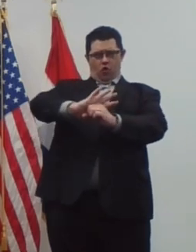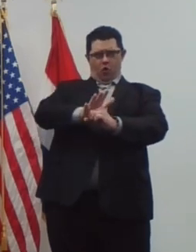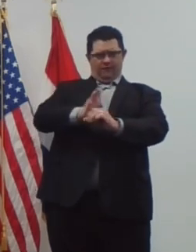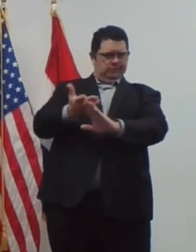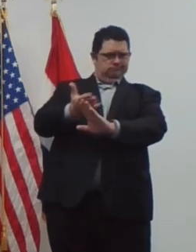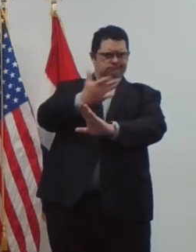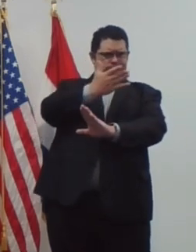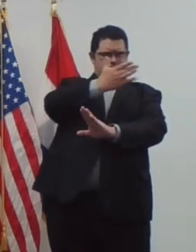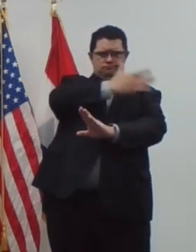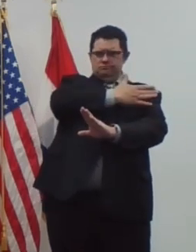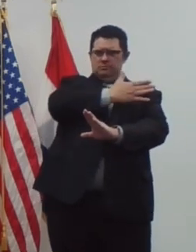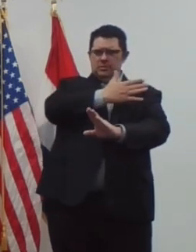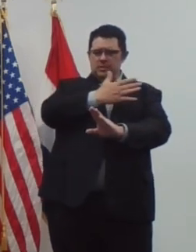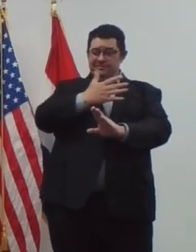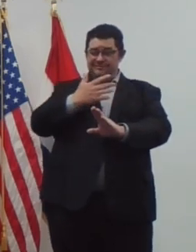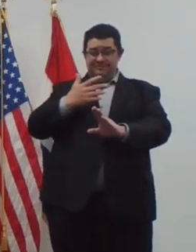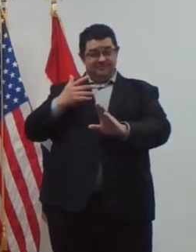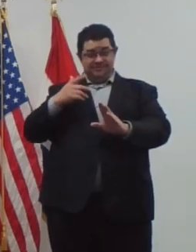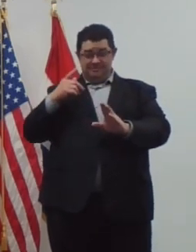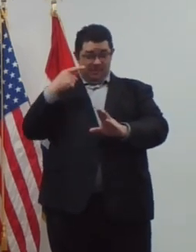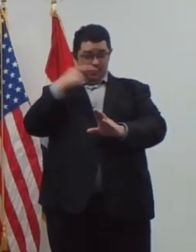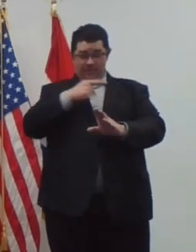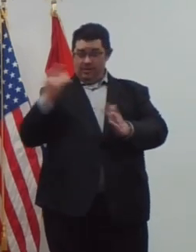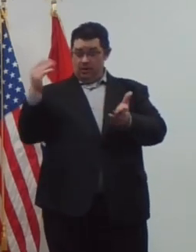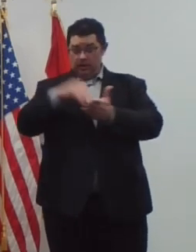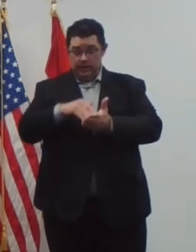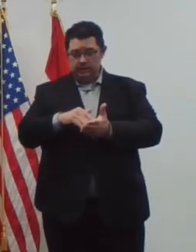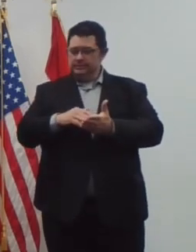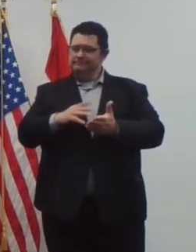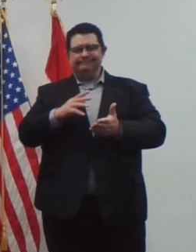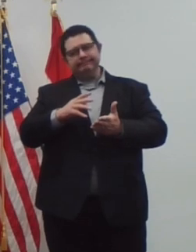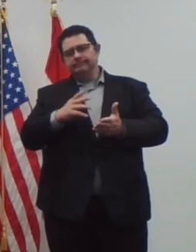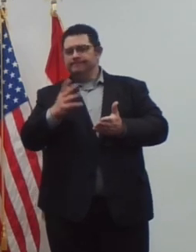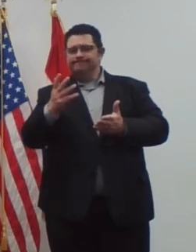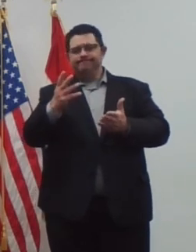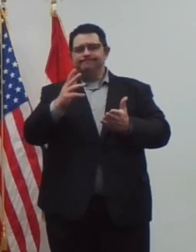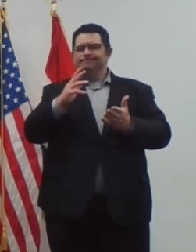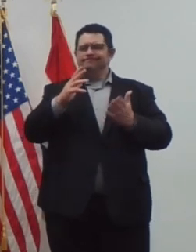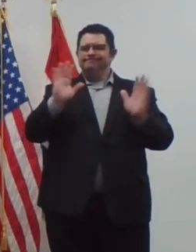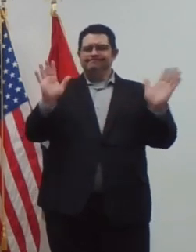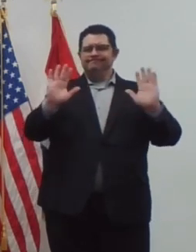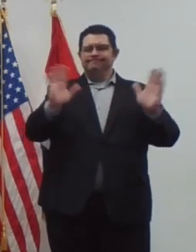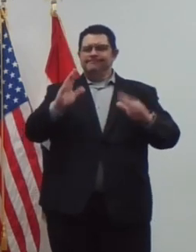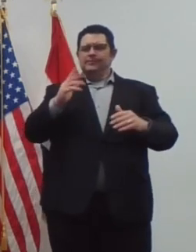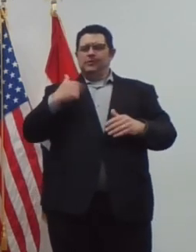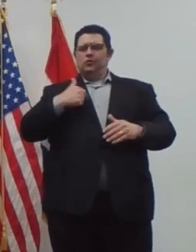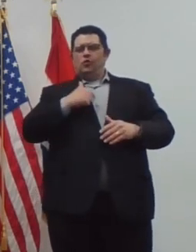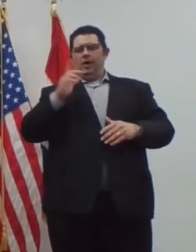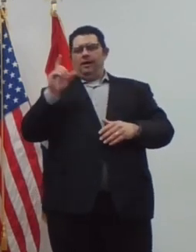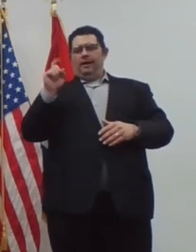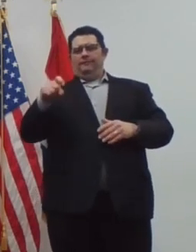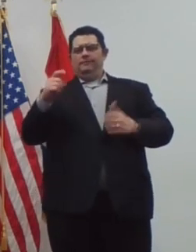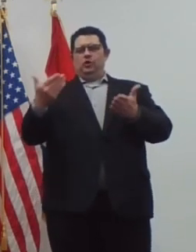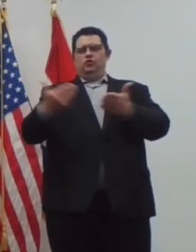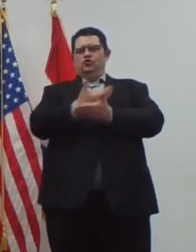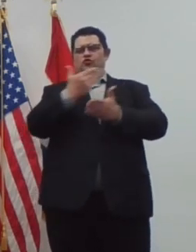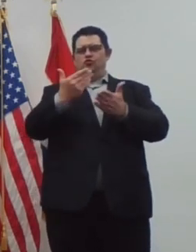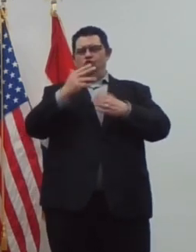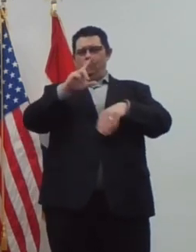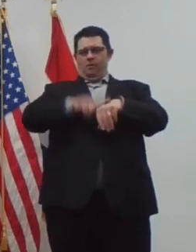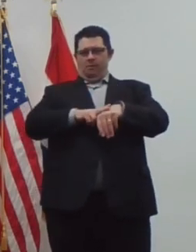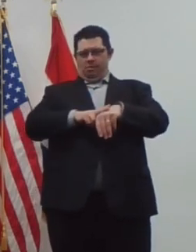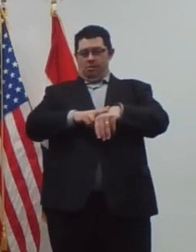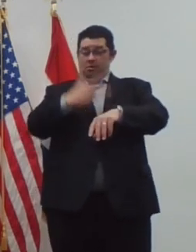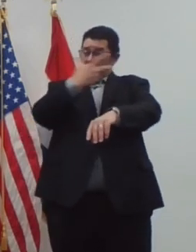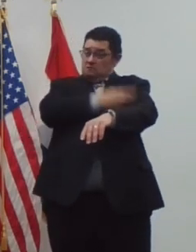yet. We're not to our old normal, we're in a new normal. A vaccine is promising,